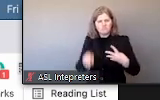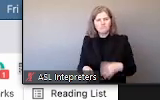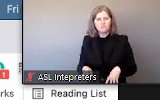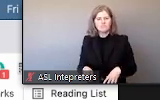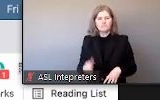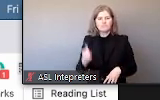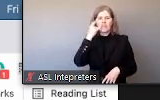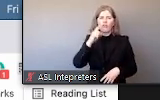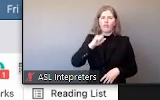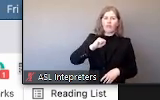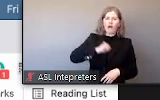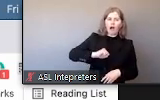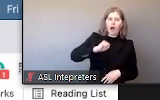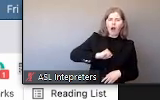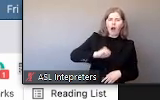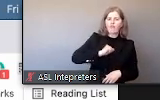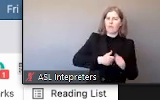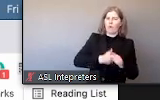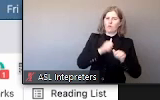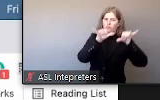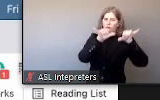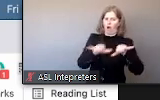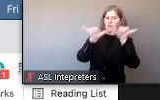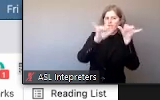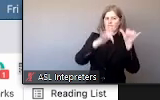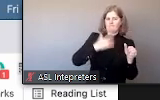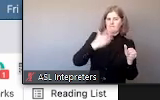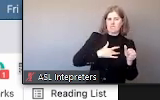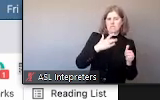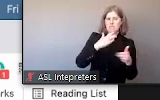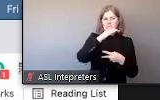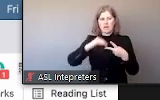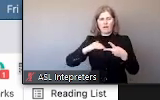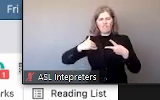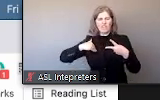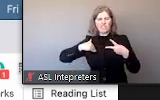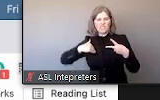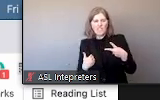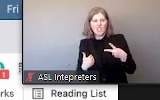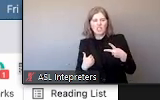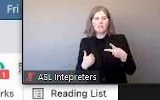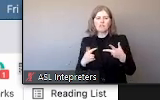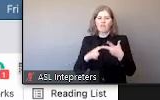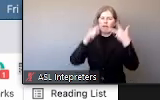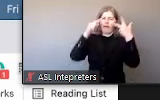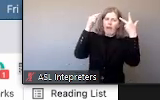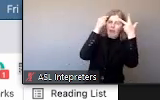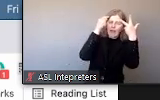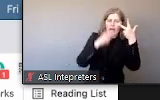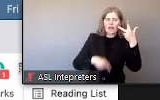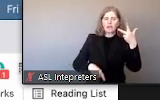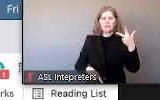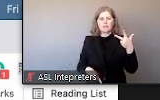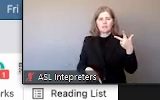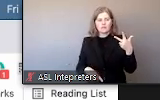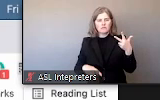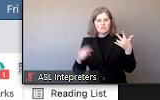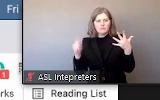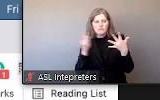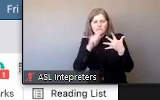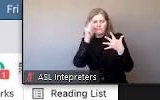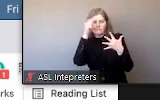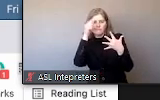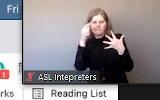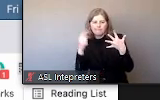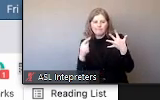have a cough, that was the most common symptom, followed by fatigue and headache. And so